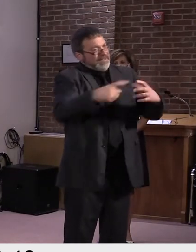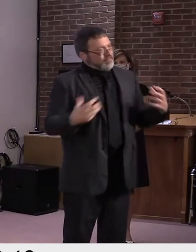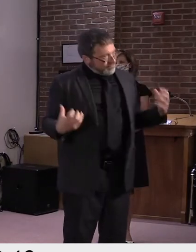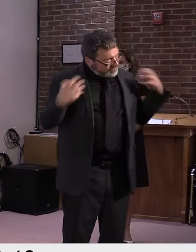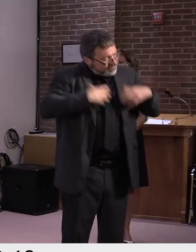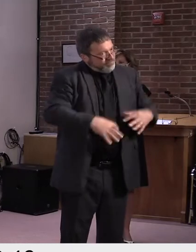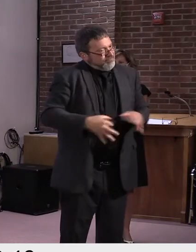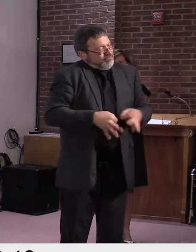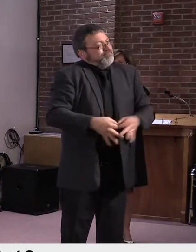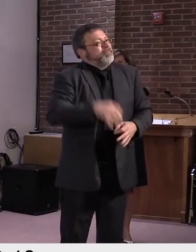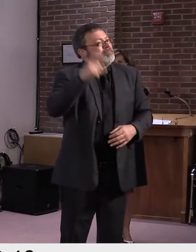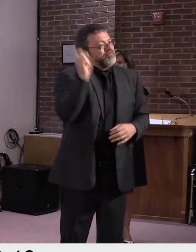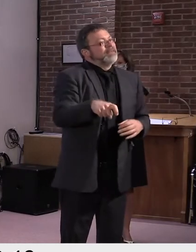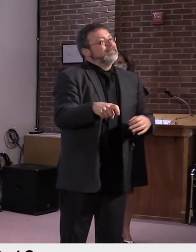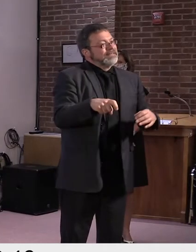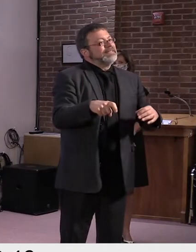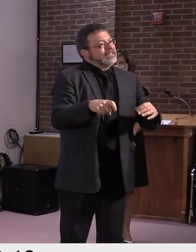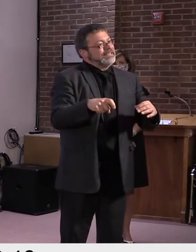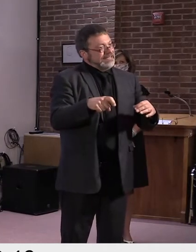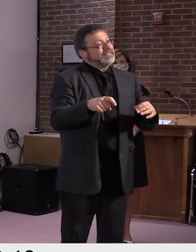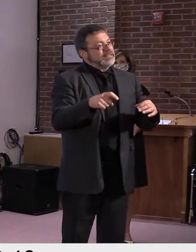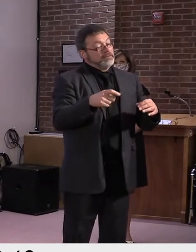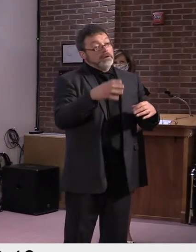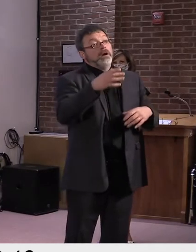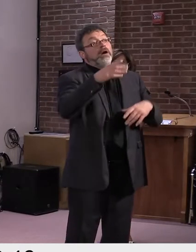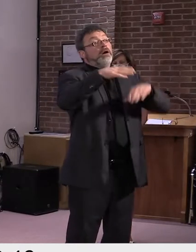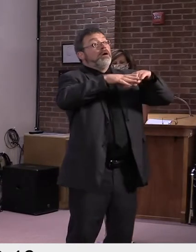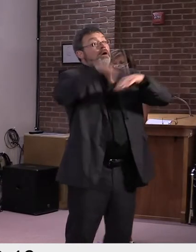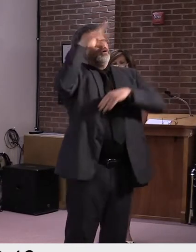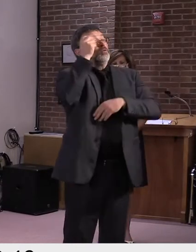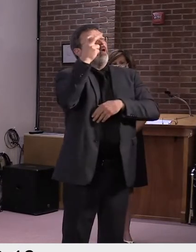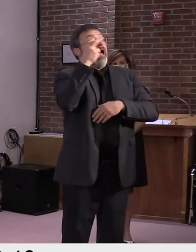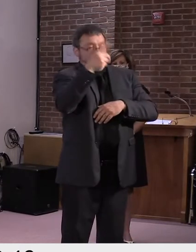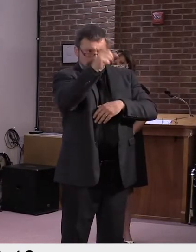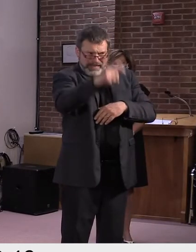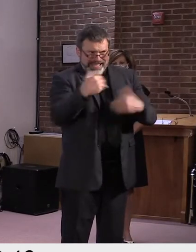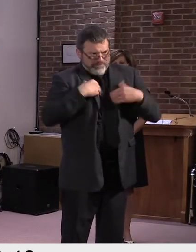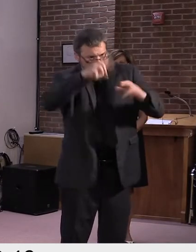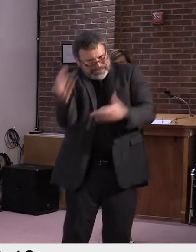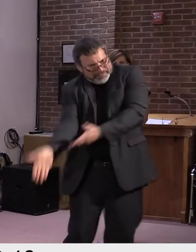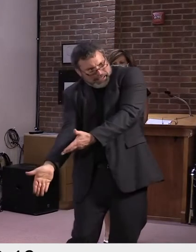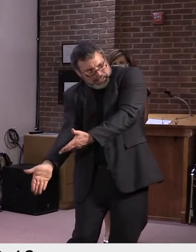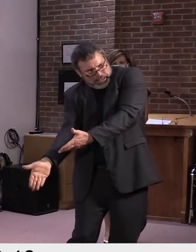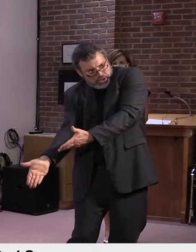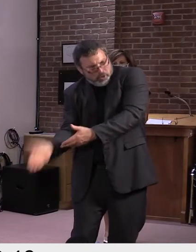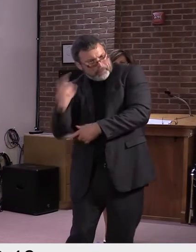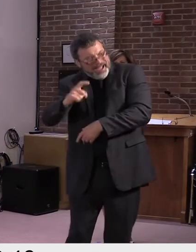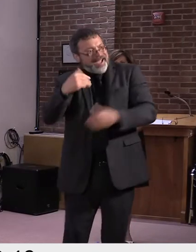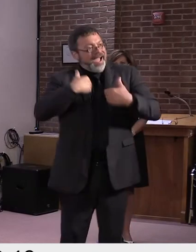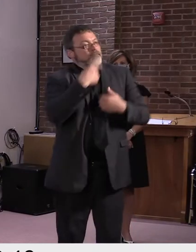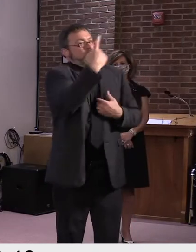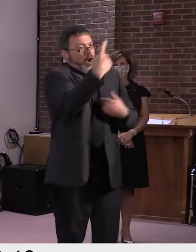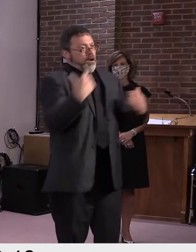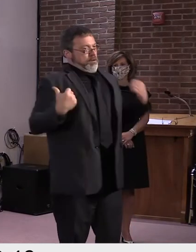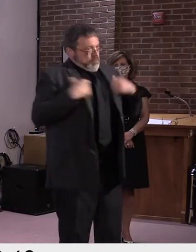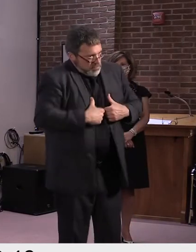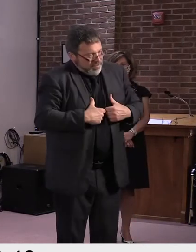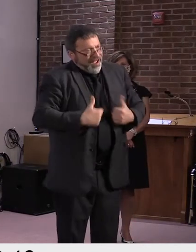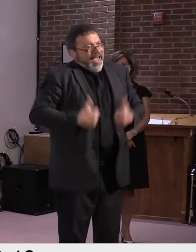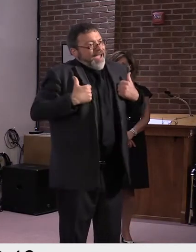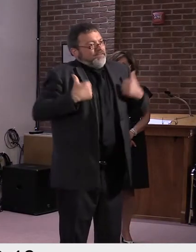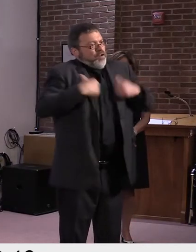device. So be sure to have those with you and have them ready. And finally, ensure